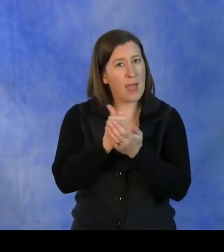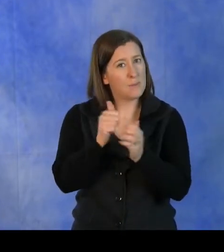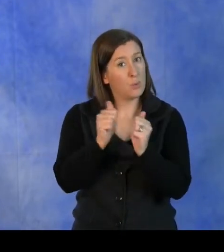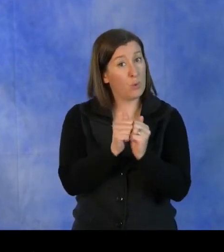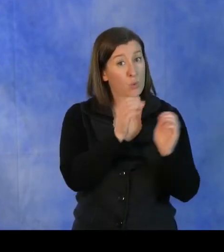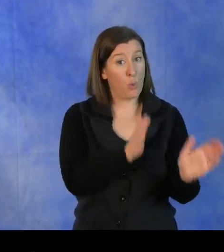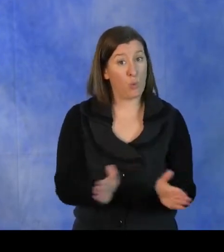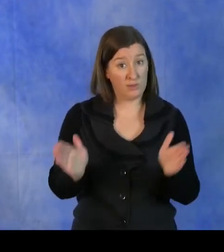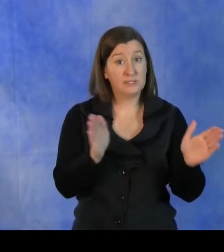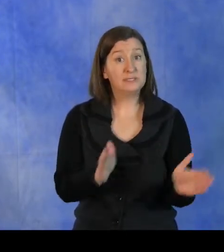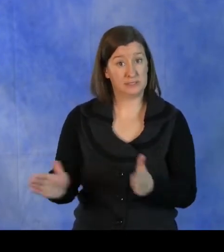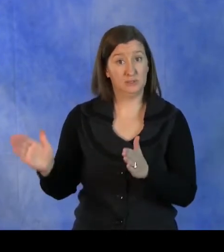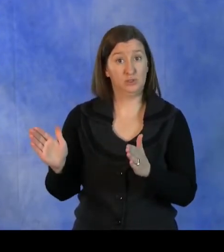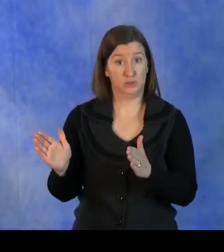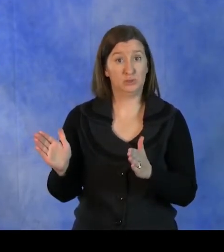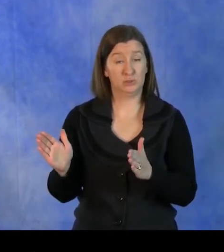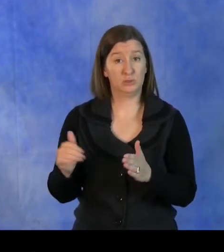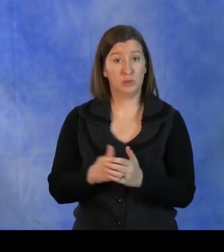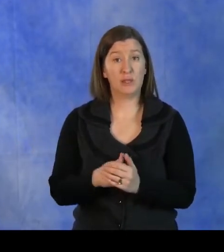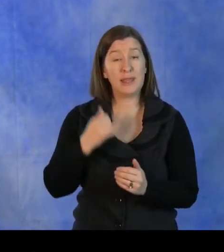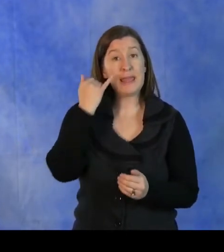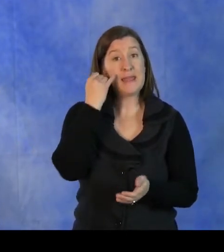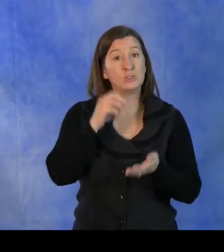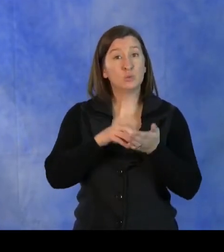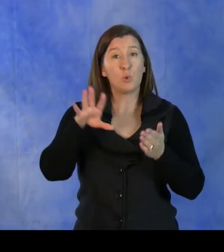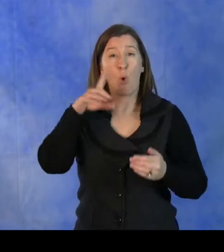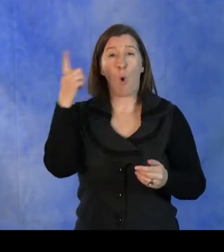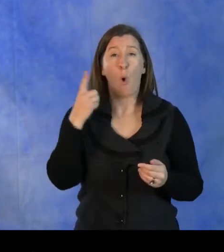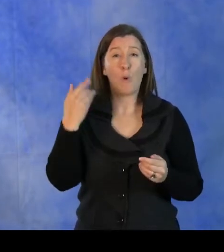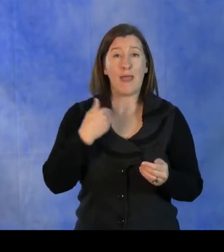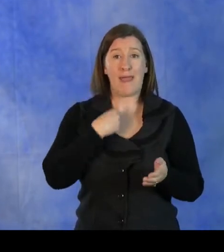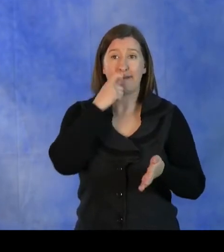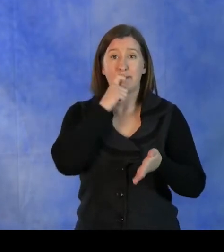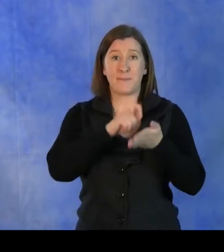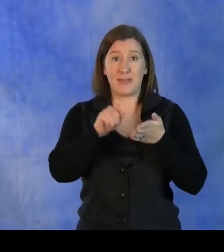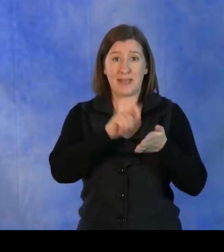where it is. And it will help with organization.